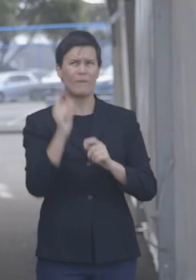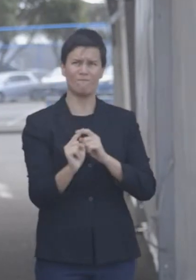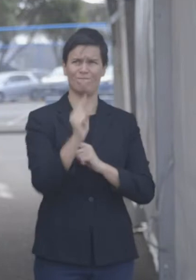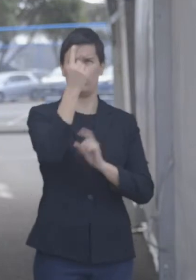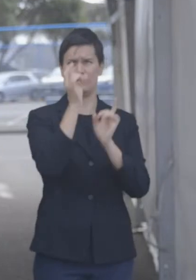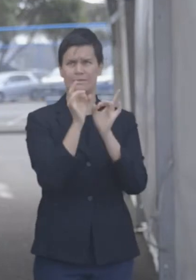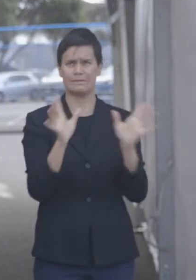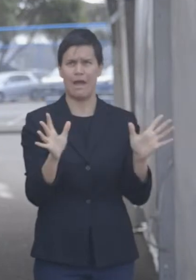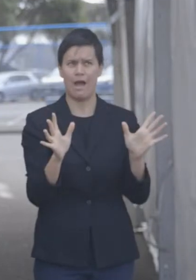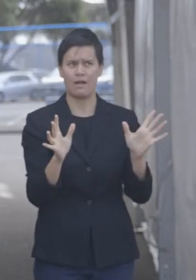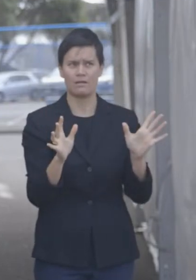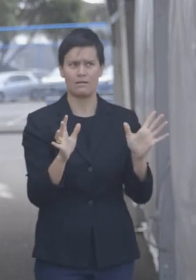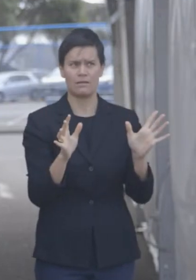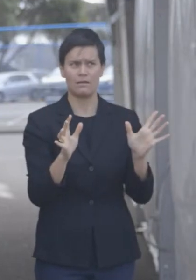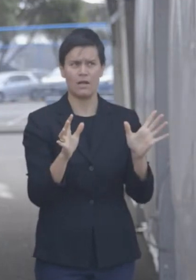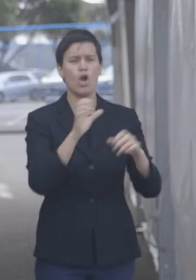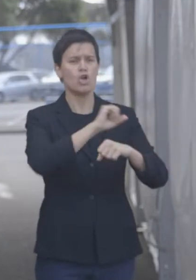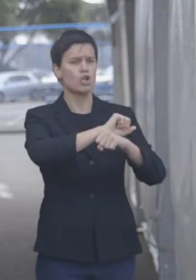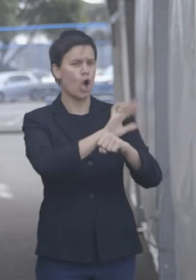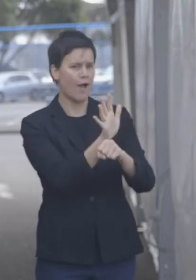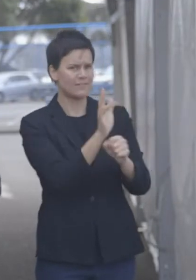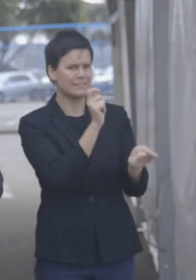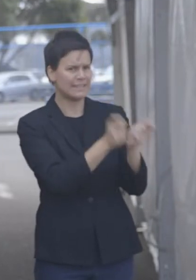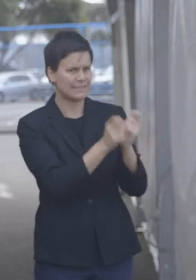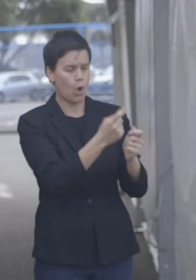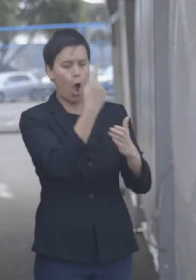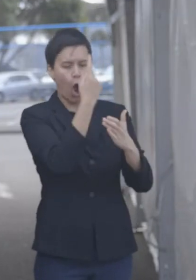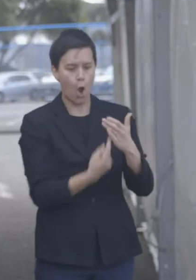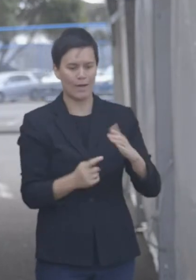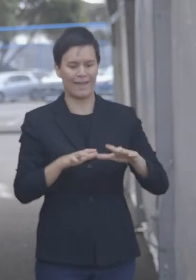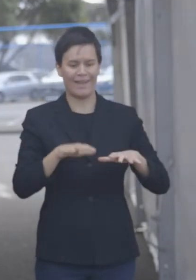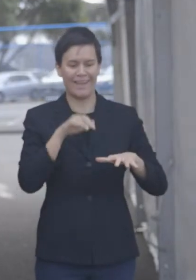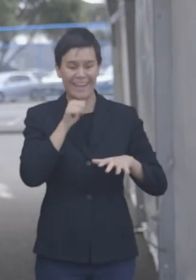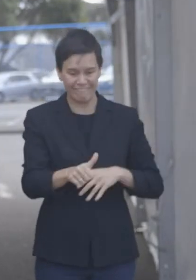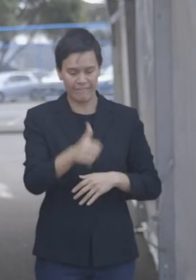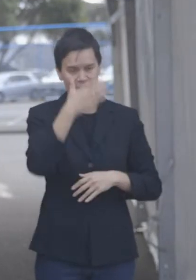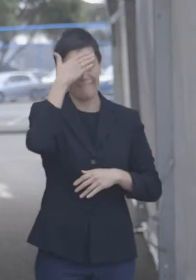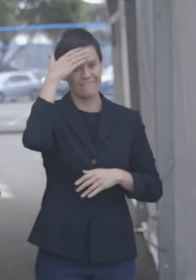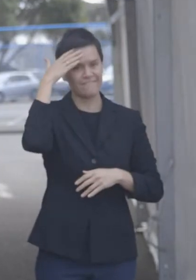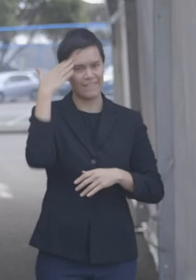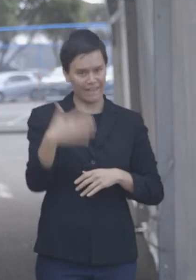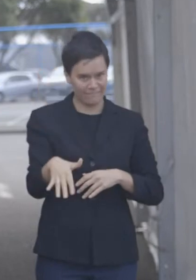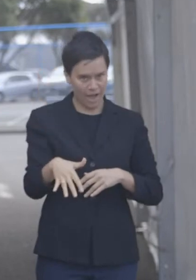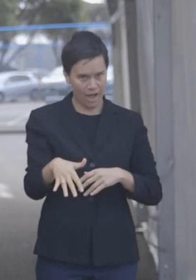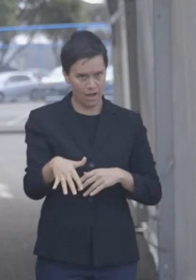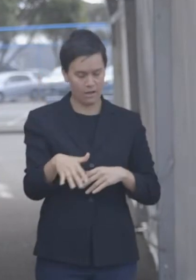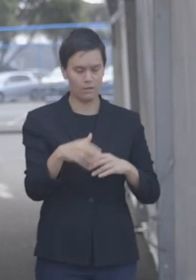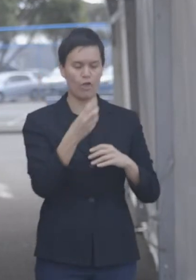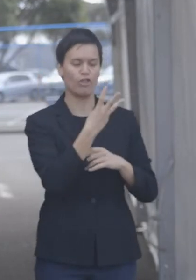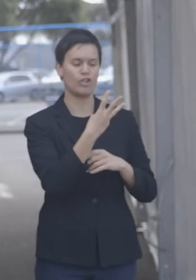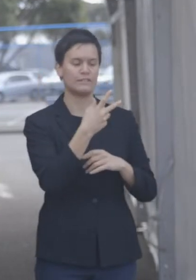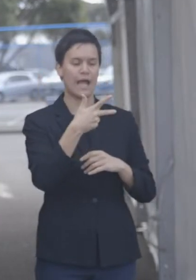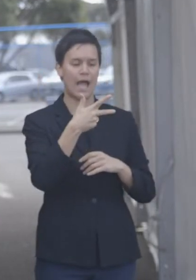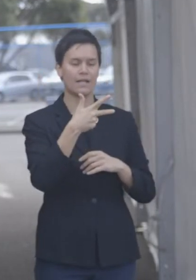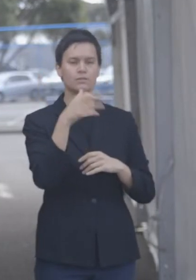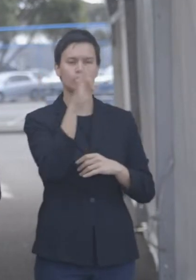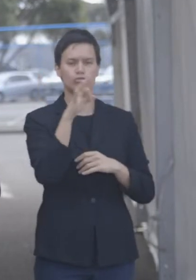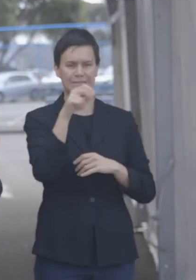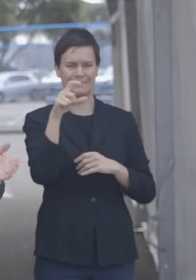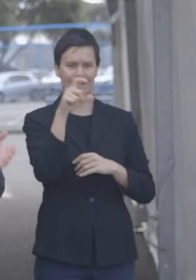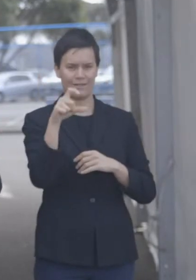very narrow, and it related to fever, cough and shortness of breath, and the fever had to be above 38 degrees, so it was quite